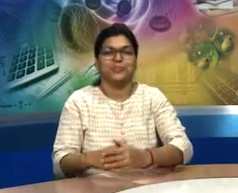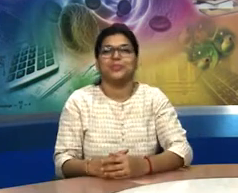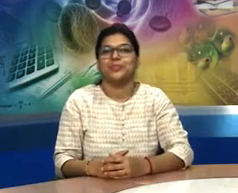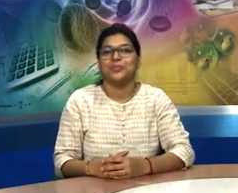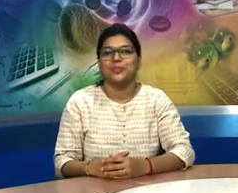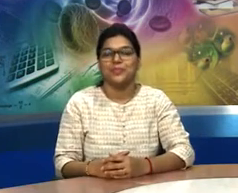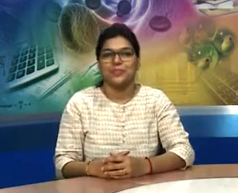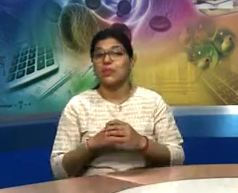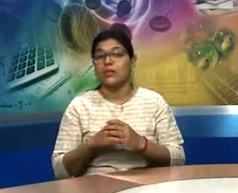story.